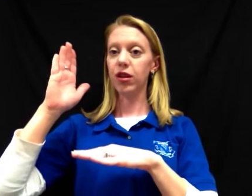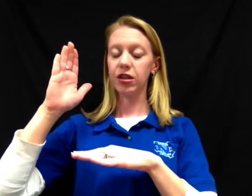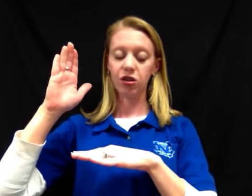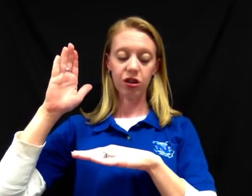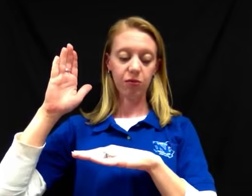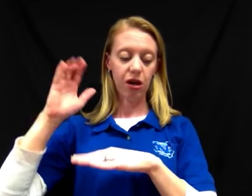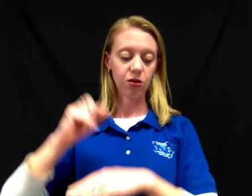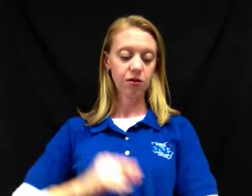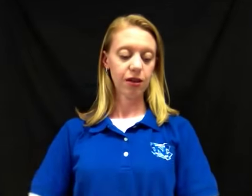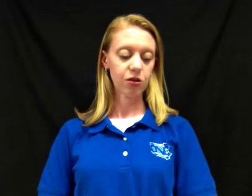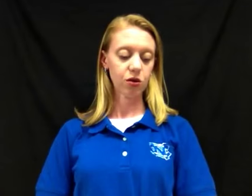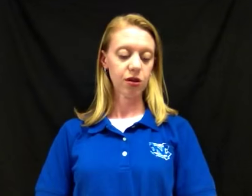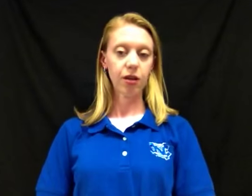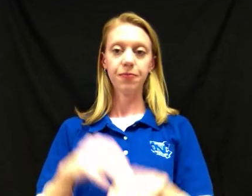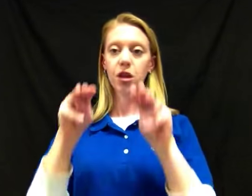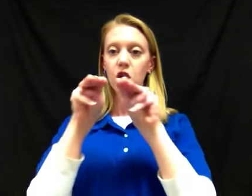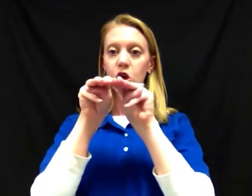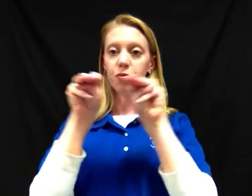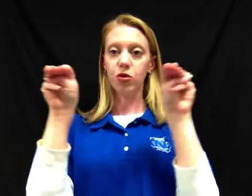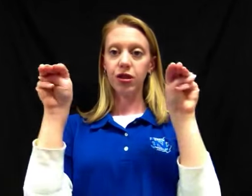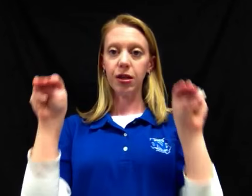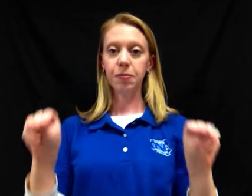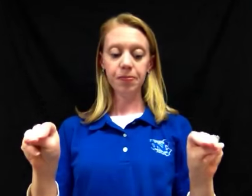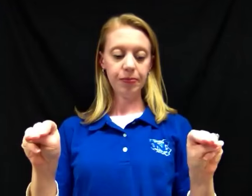a certain amount, that sort of thing. Museum.